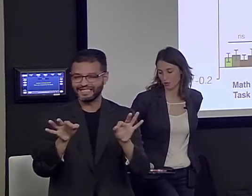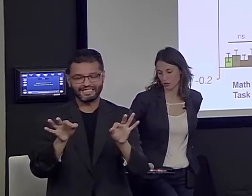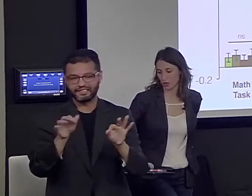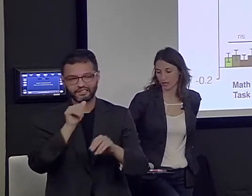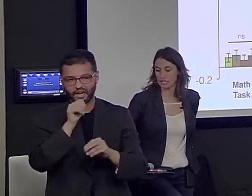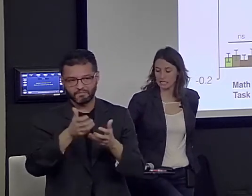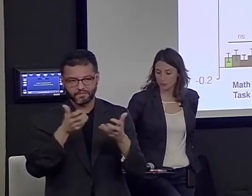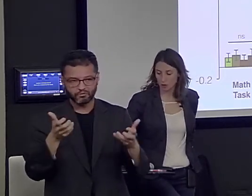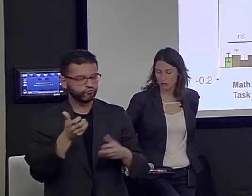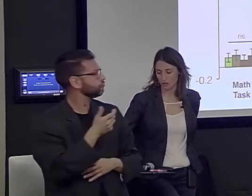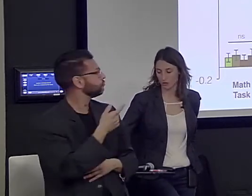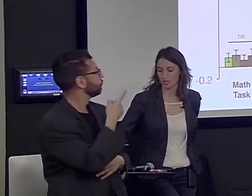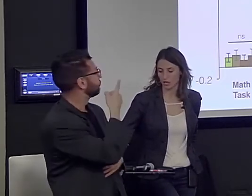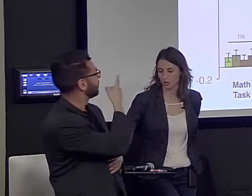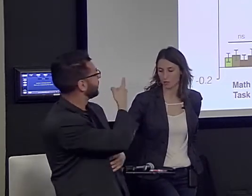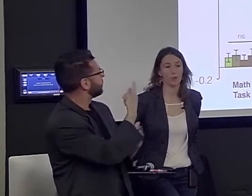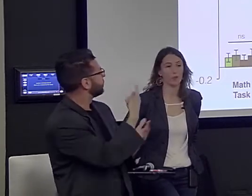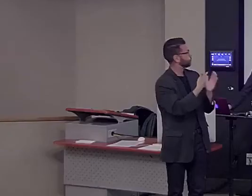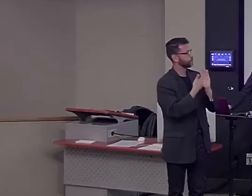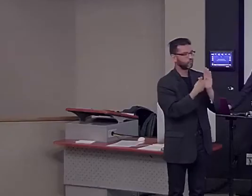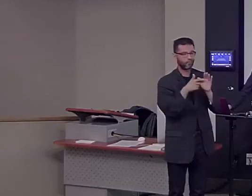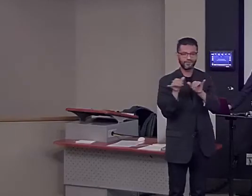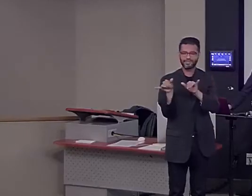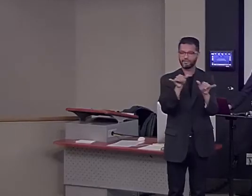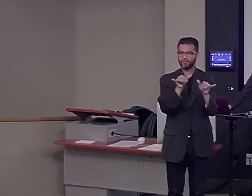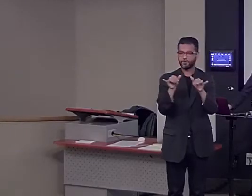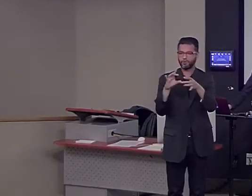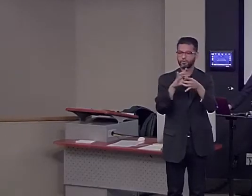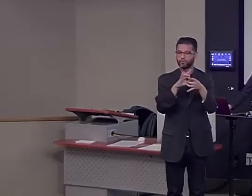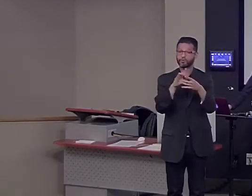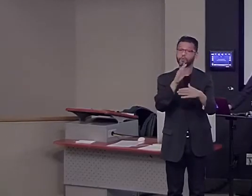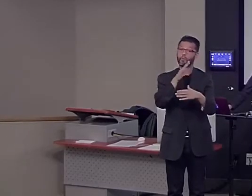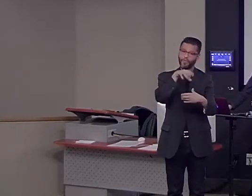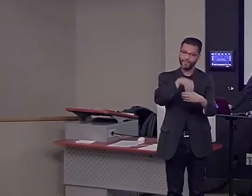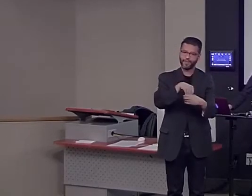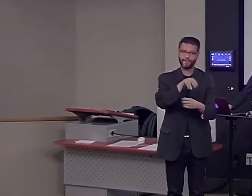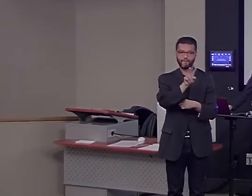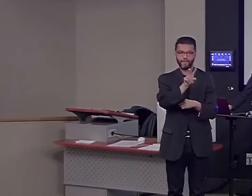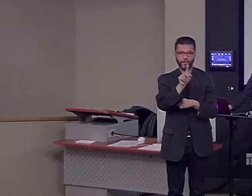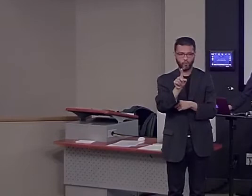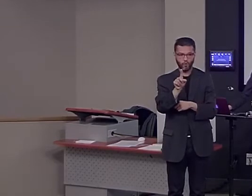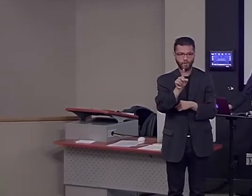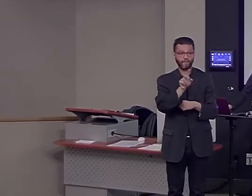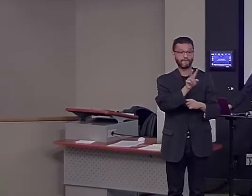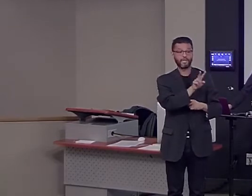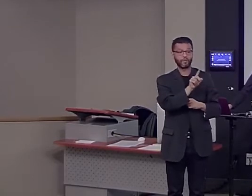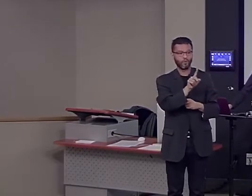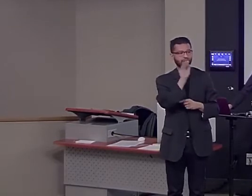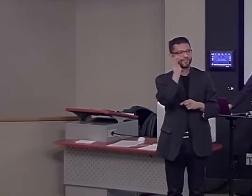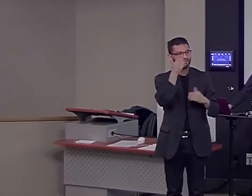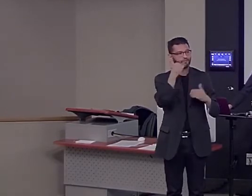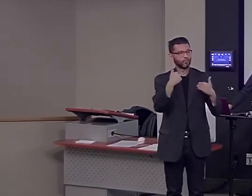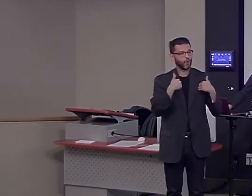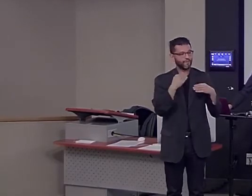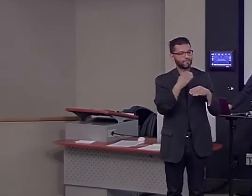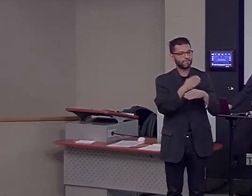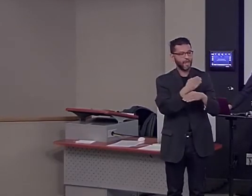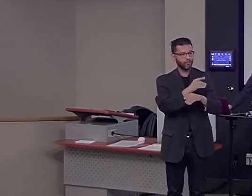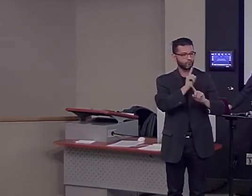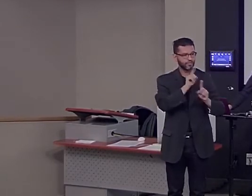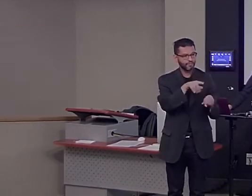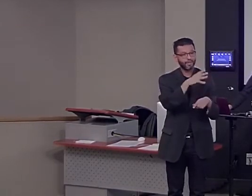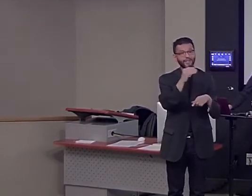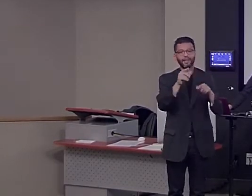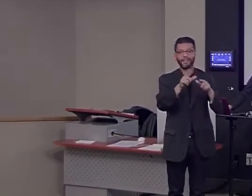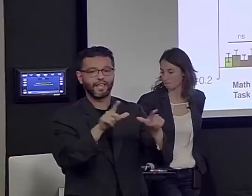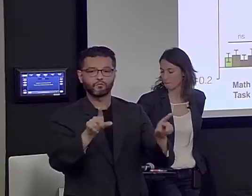This is just showing a similar dissociation, but within V1. So V1 appears to have math responsive and language responsive components